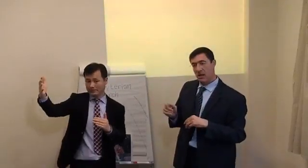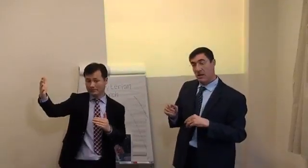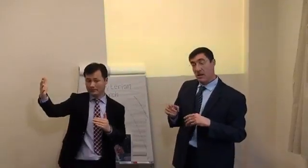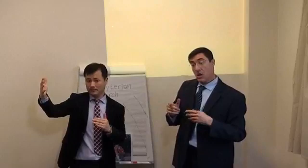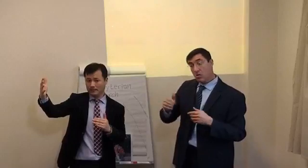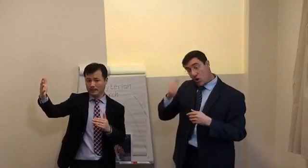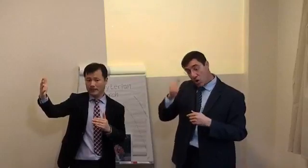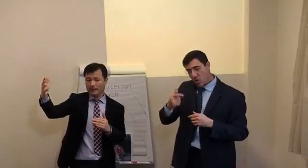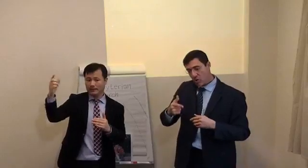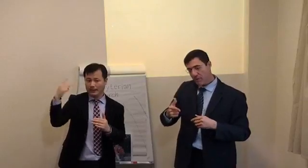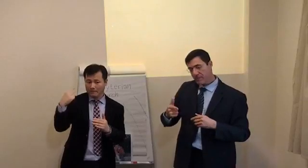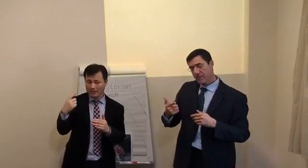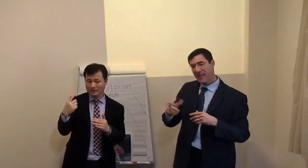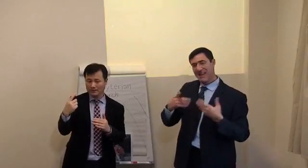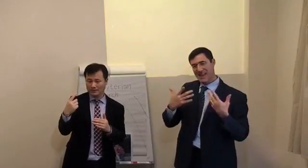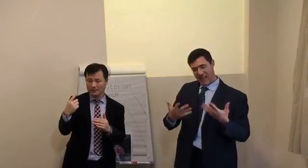communism. That means